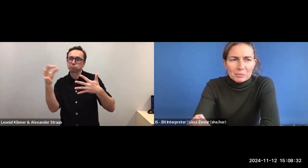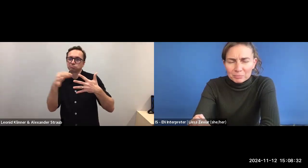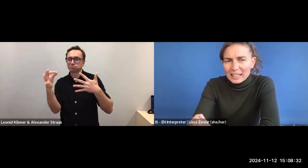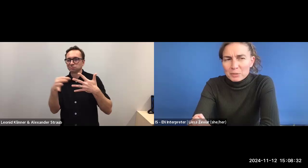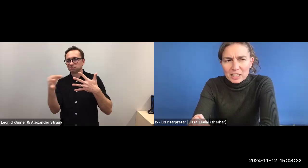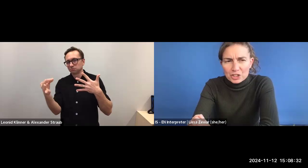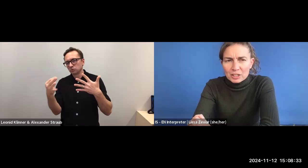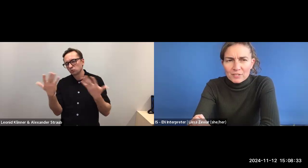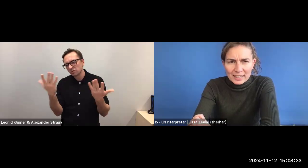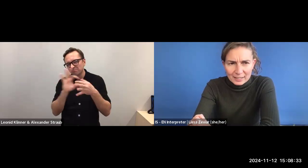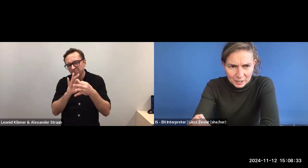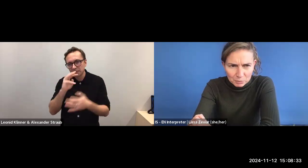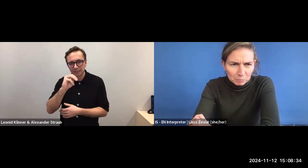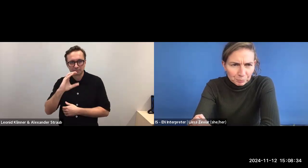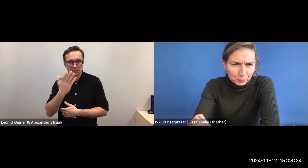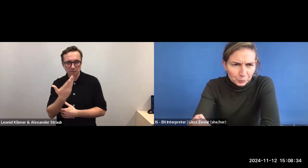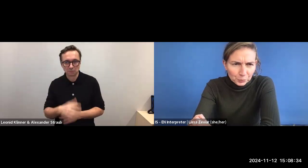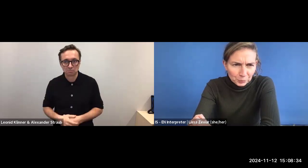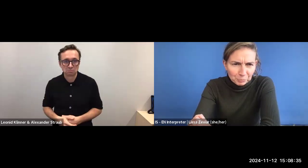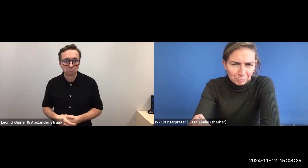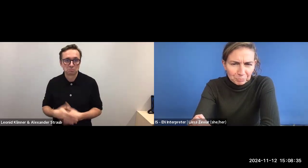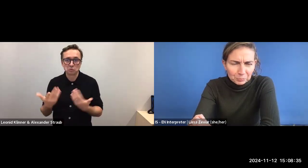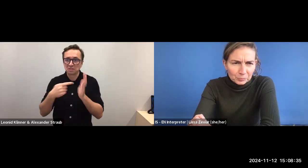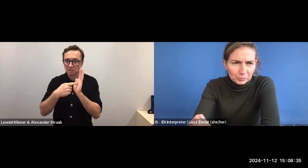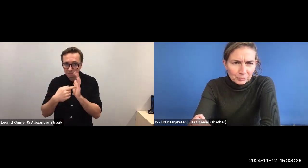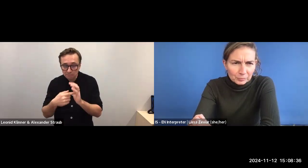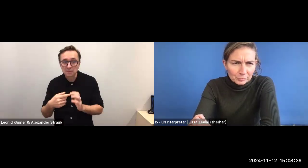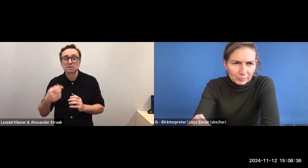have an explanation of the tasks.